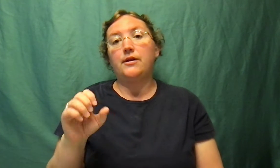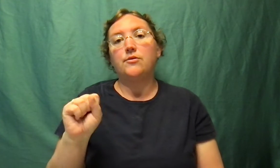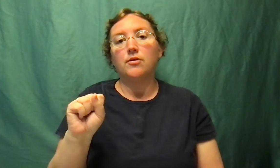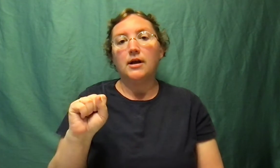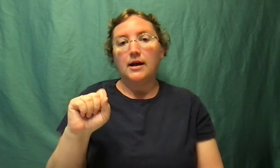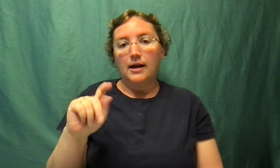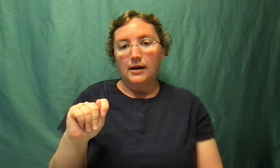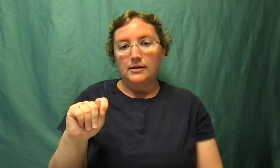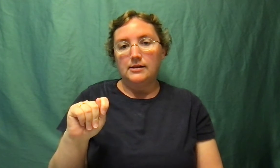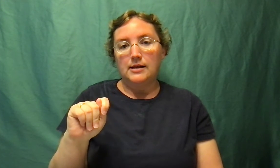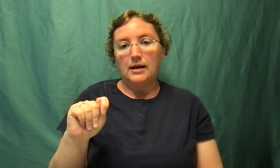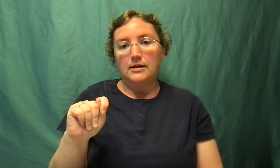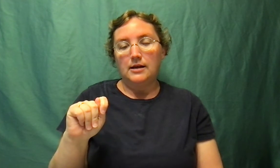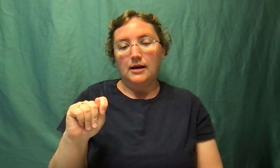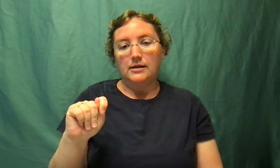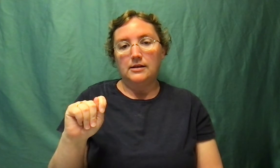Cathedral, Saint St.